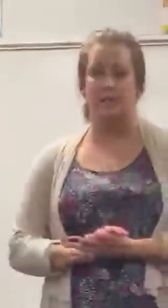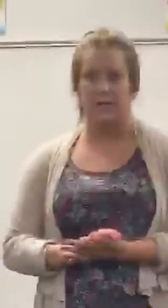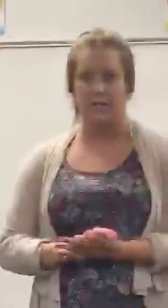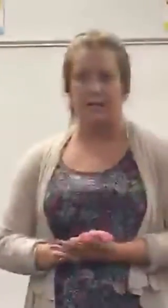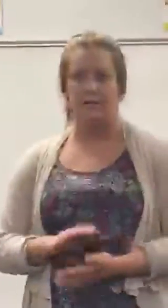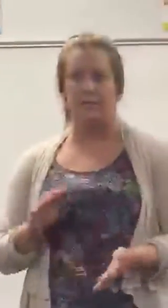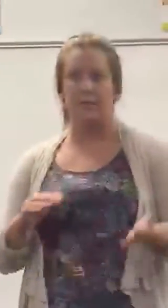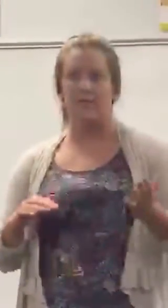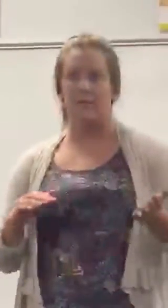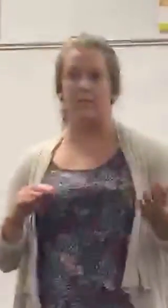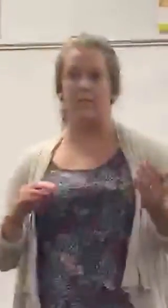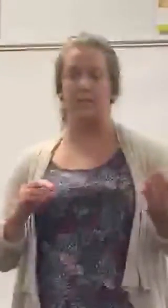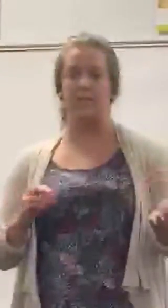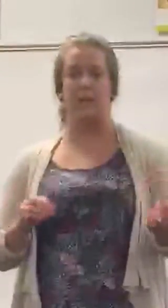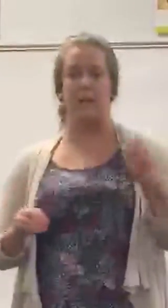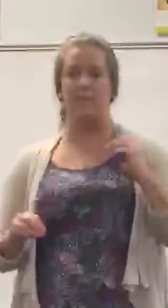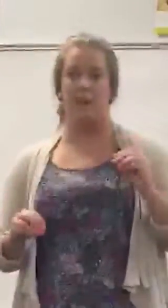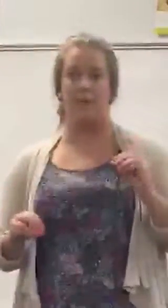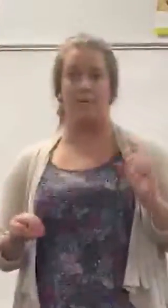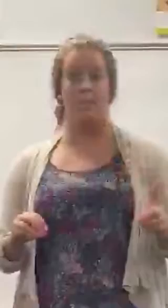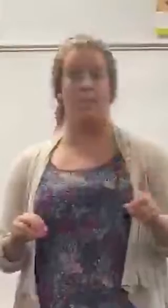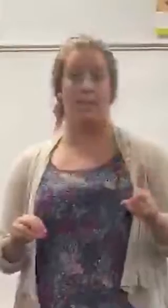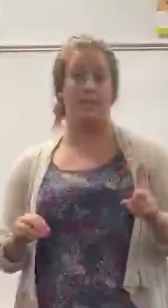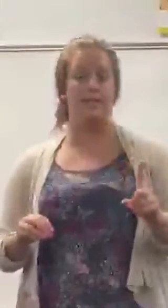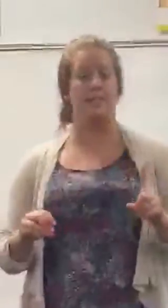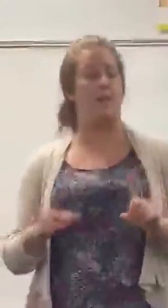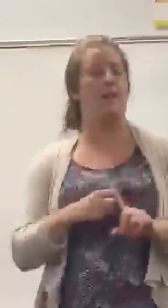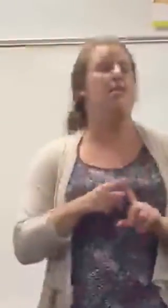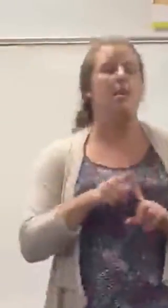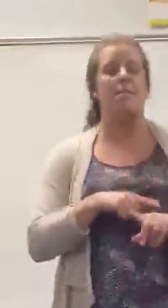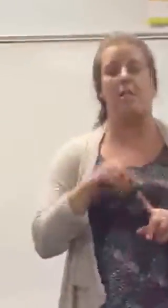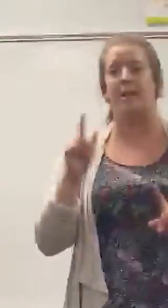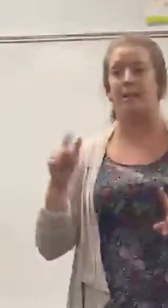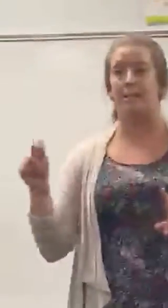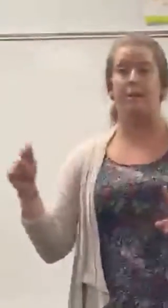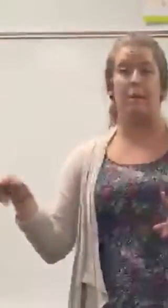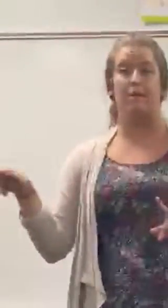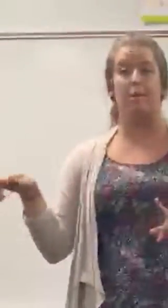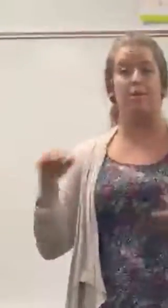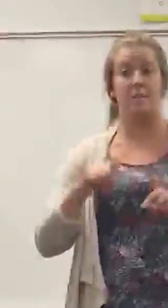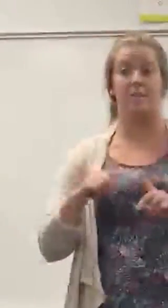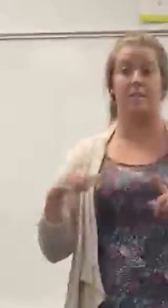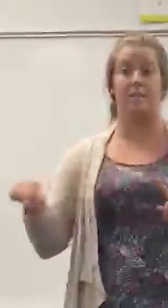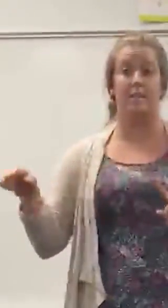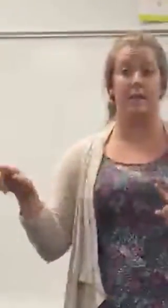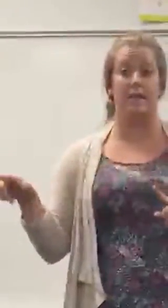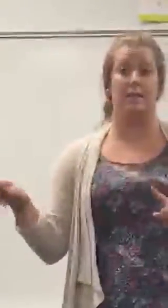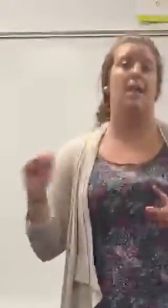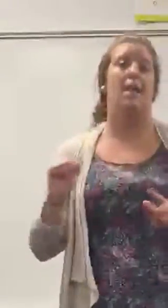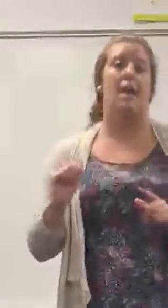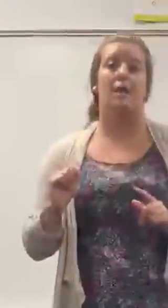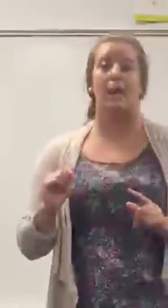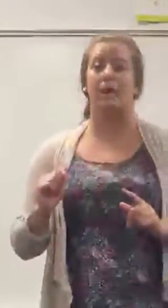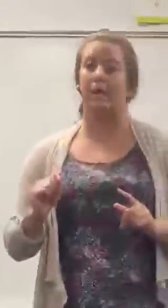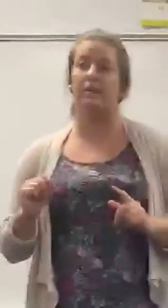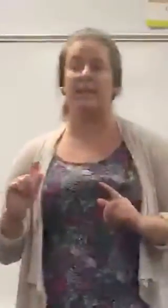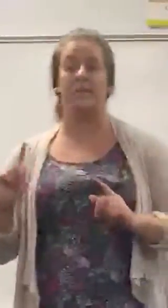30 seconds. I'm going to have you guys go ahead and share out. Number 1 is going to start, followed by 2, 3, and 4. So you'll take 30 seconds. I'll go ahead and clap